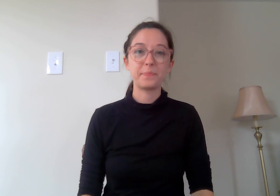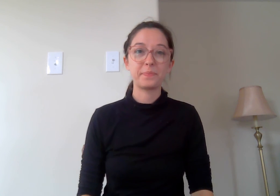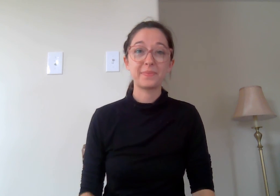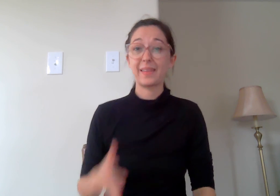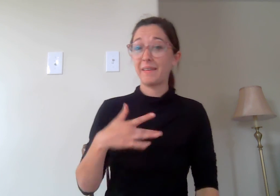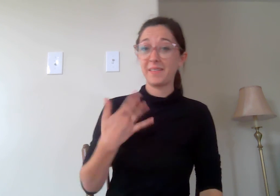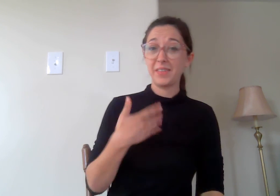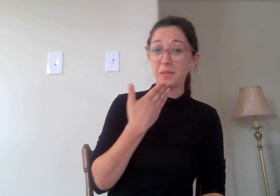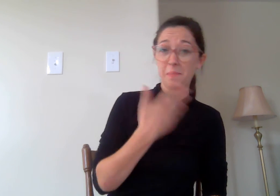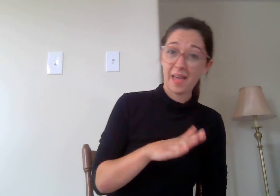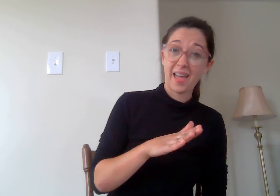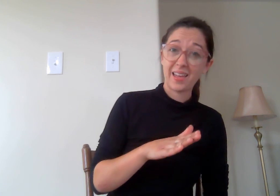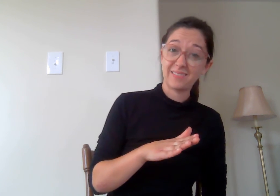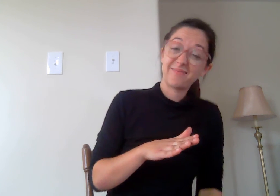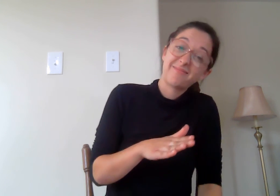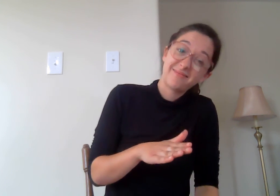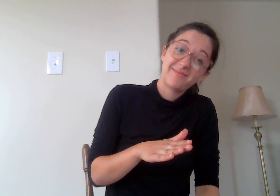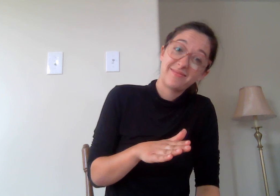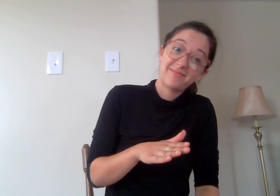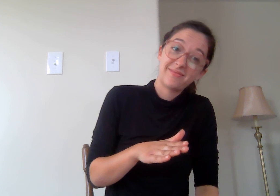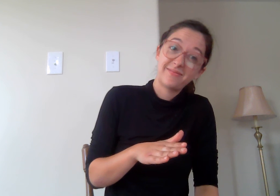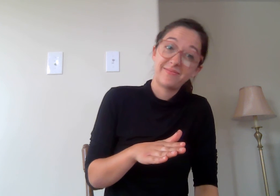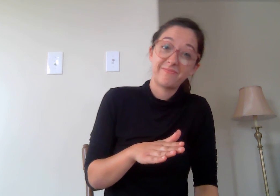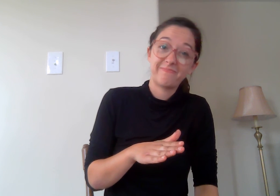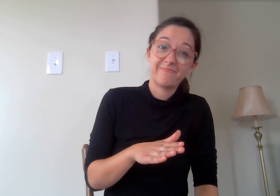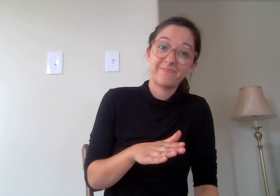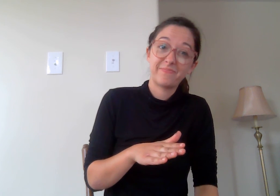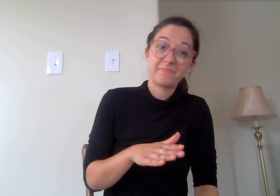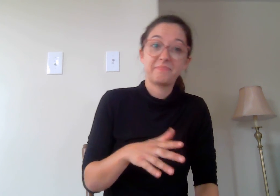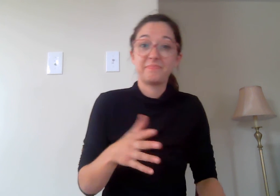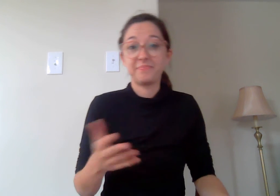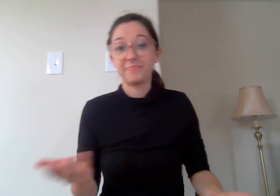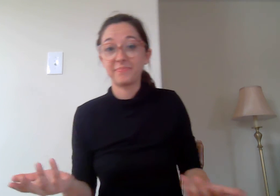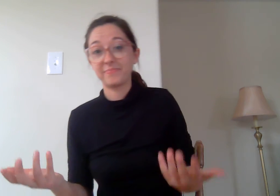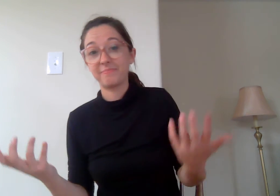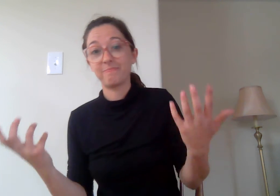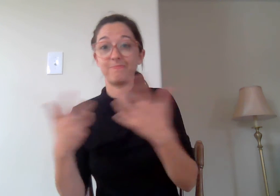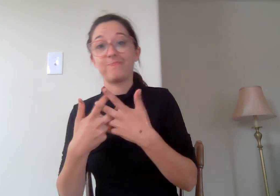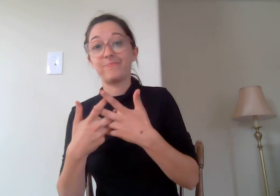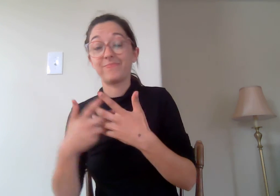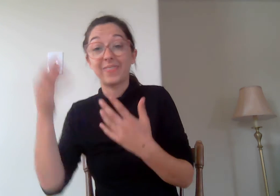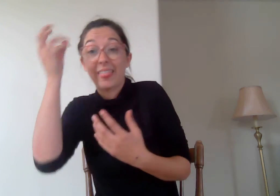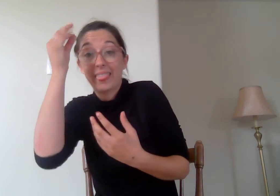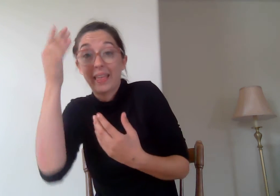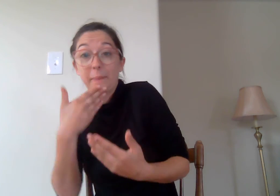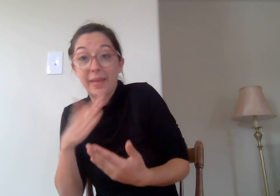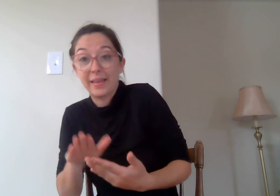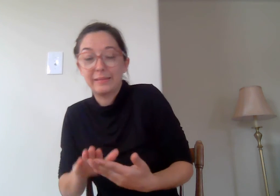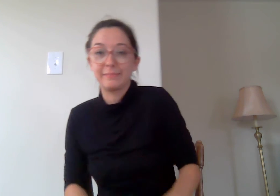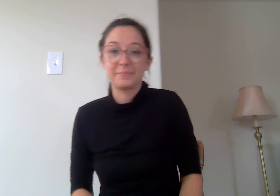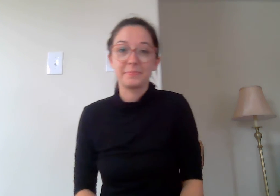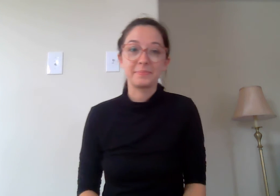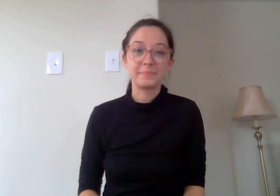clients have pain, this is one of those, if you want to put it in behavioral areas, physical areas we can